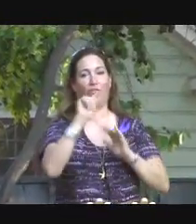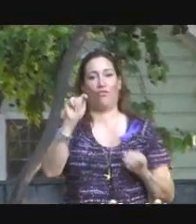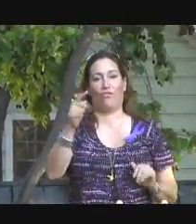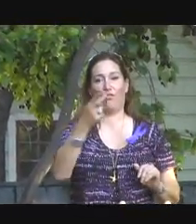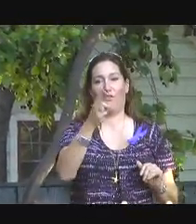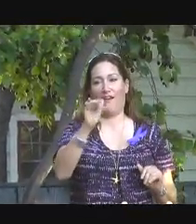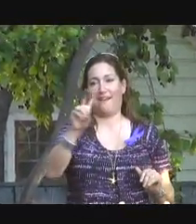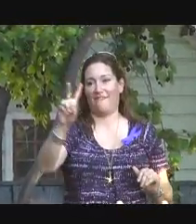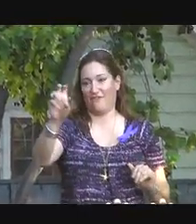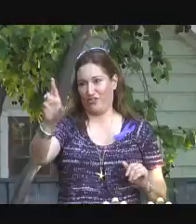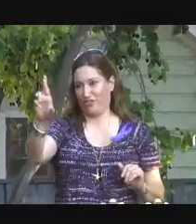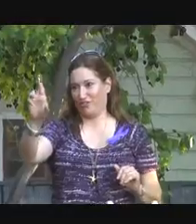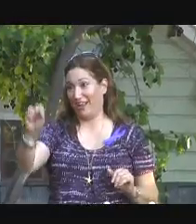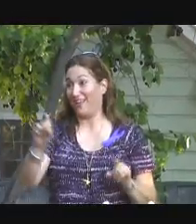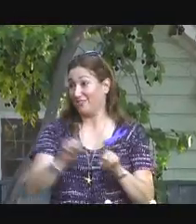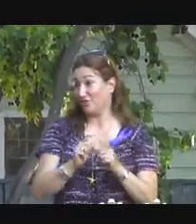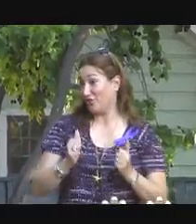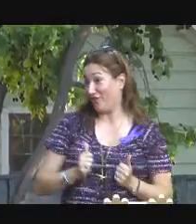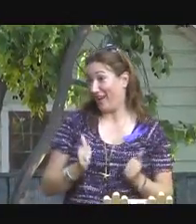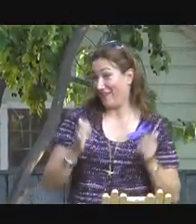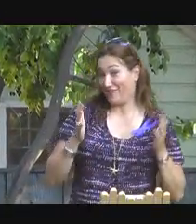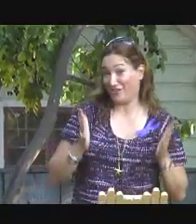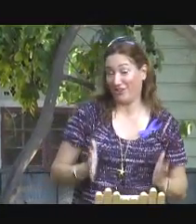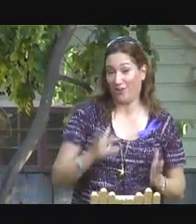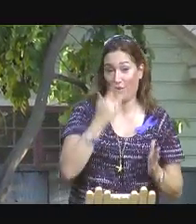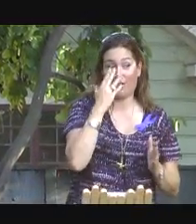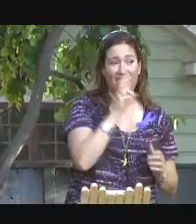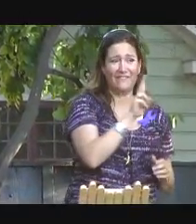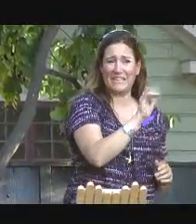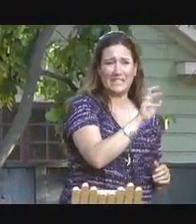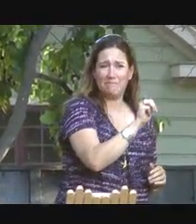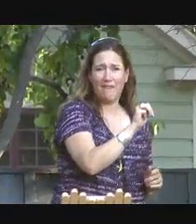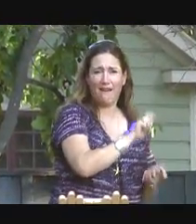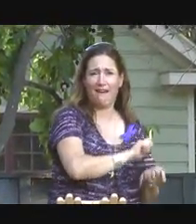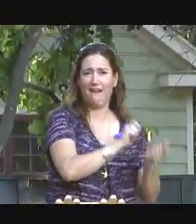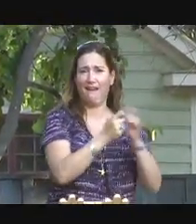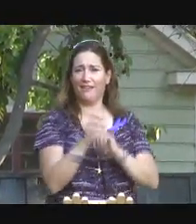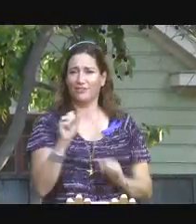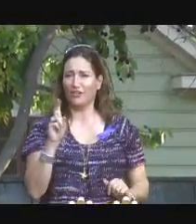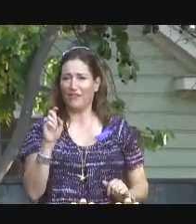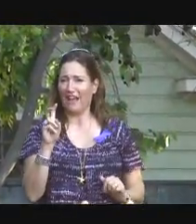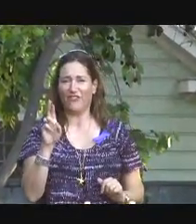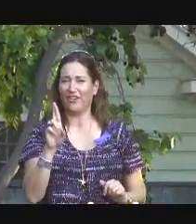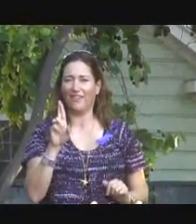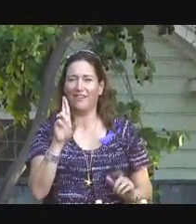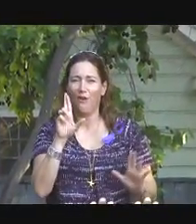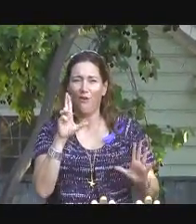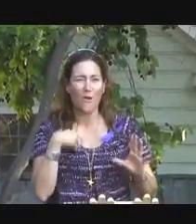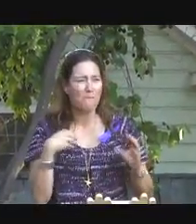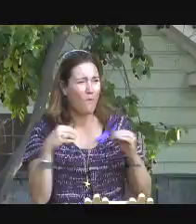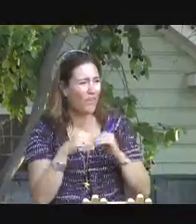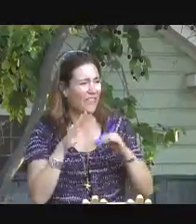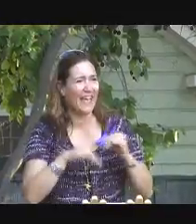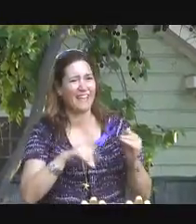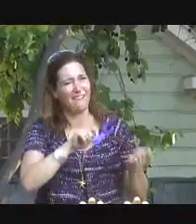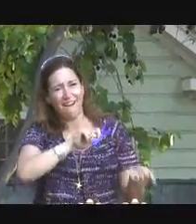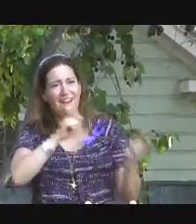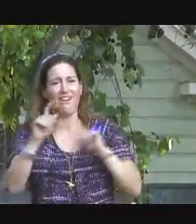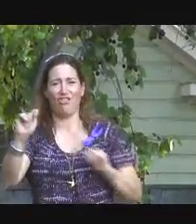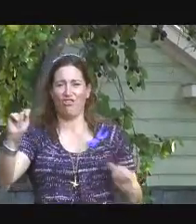women together, those who are thrivers, survivor thrivers, you know, I don't think survivor, you know, we were more than that.